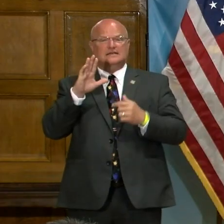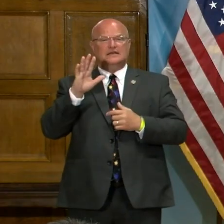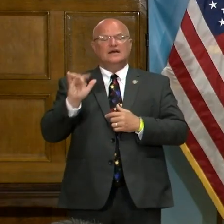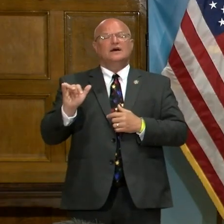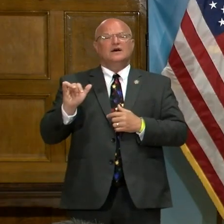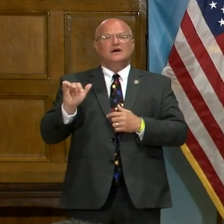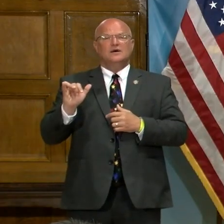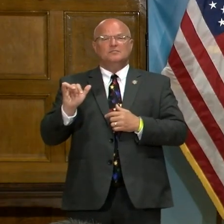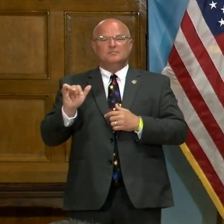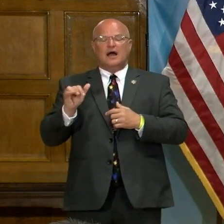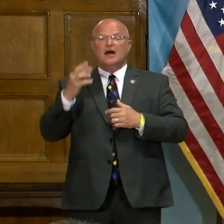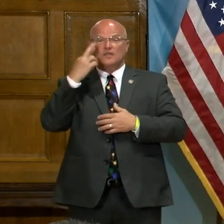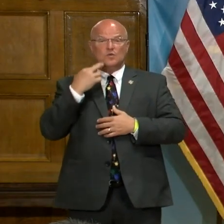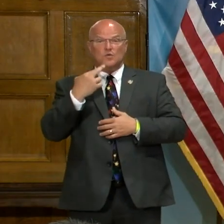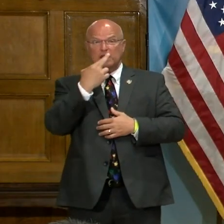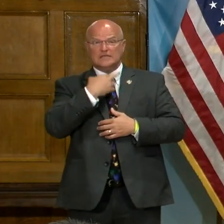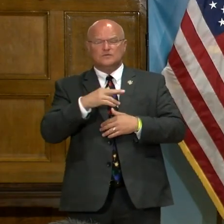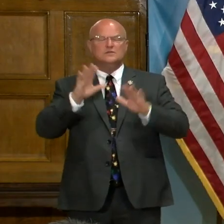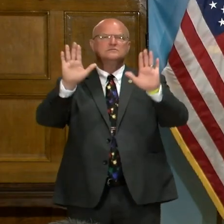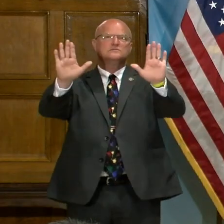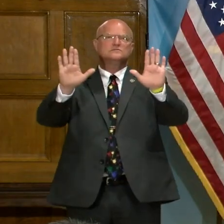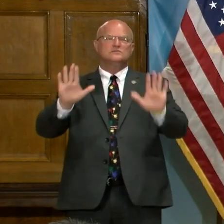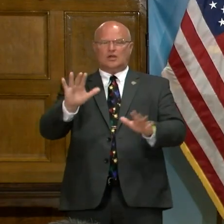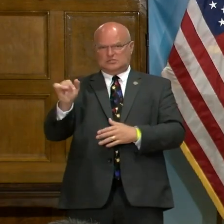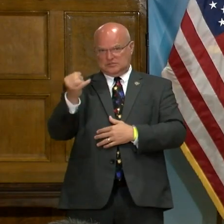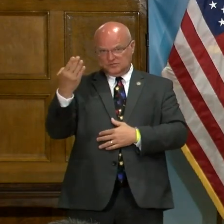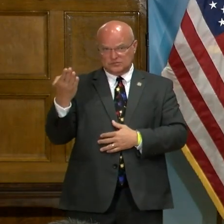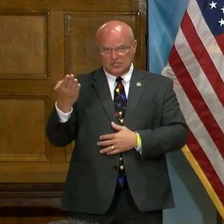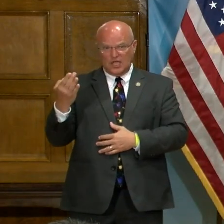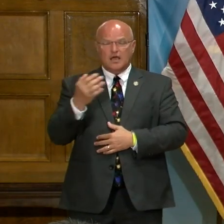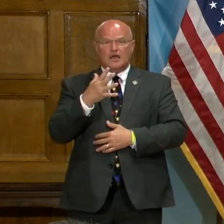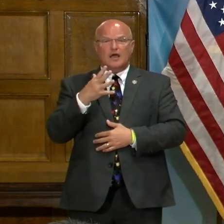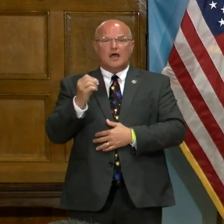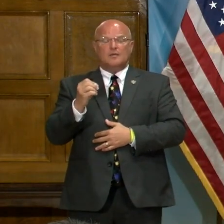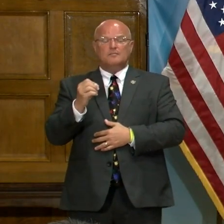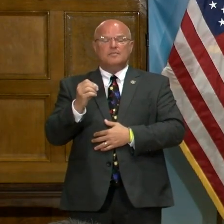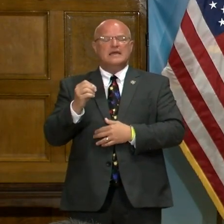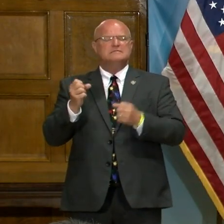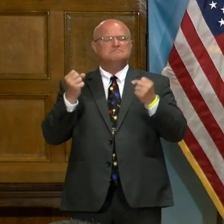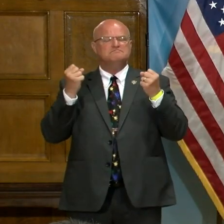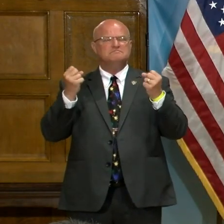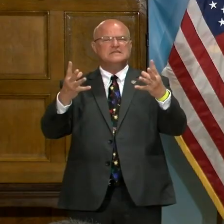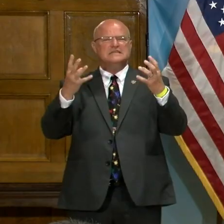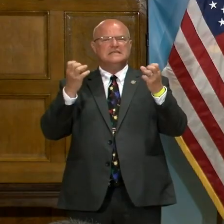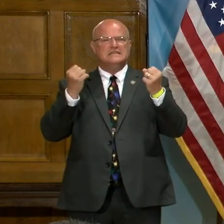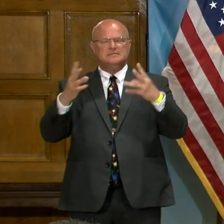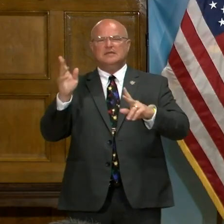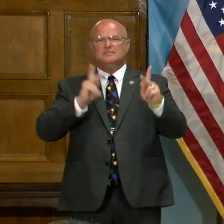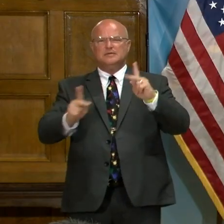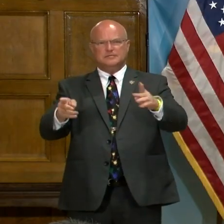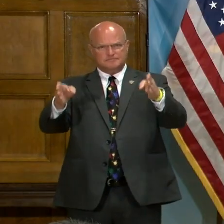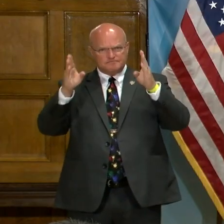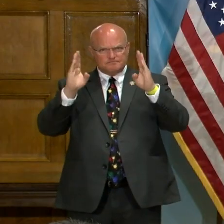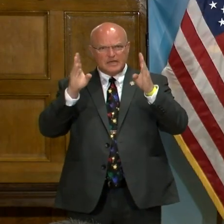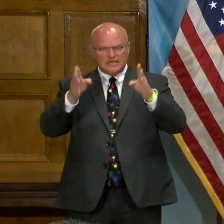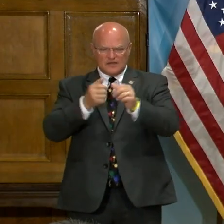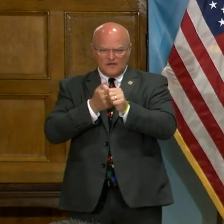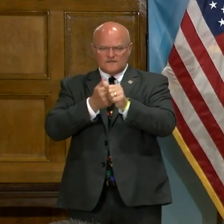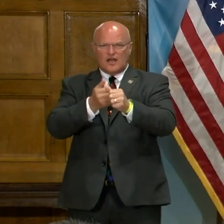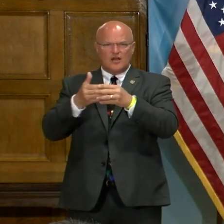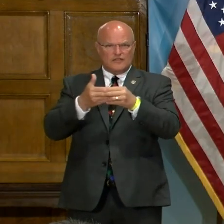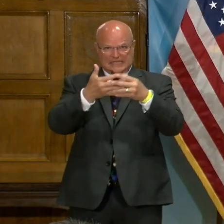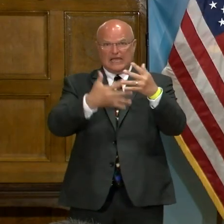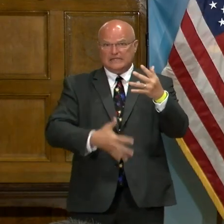by the restaurants doing such a good job, and the vast majority are really paying attention to follow